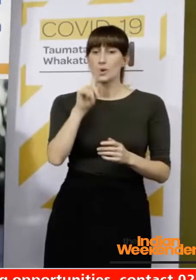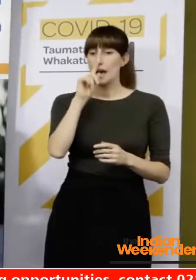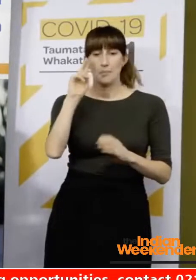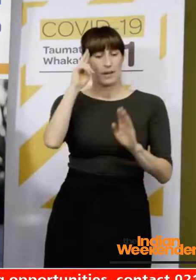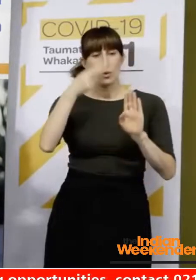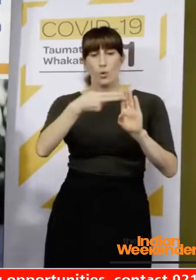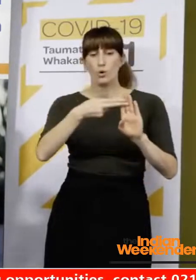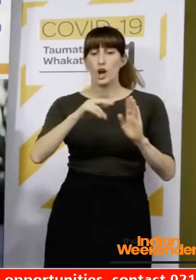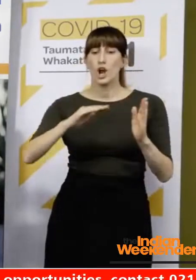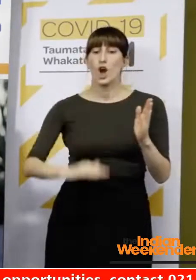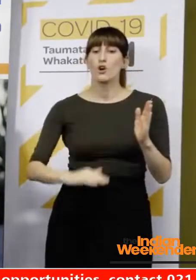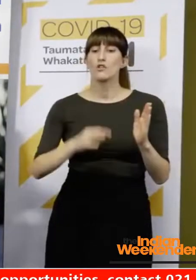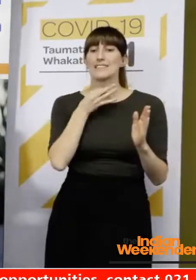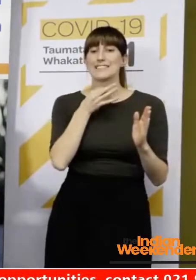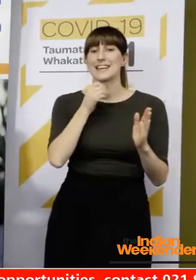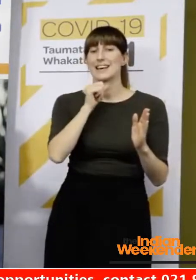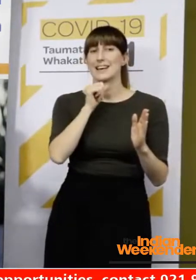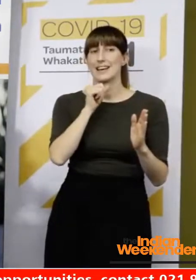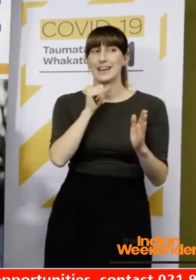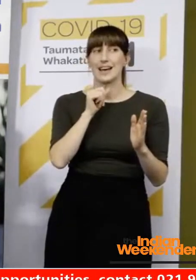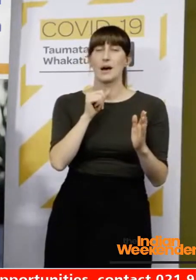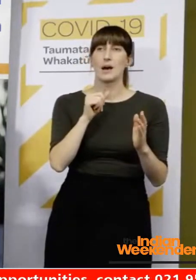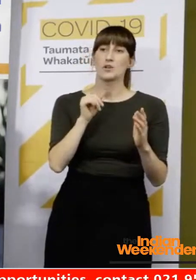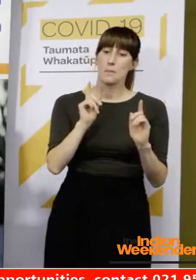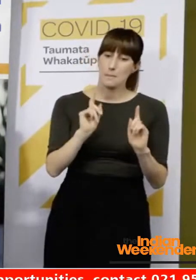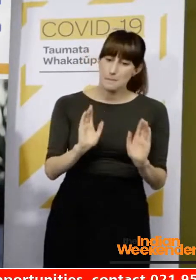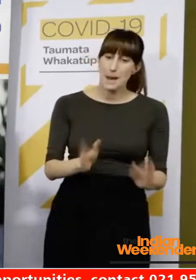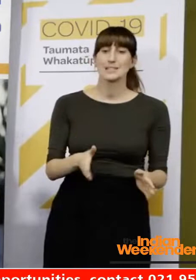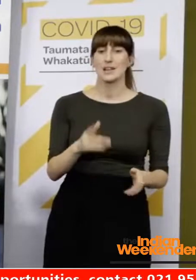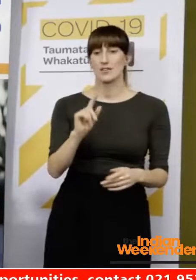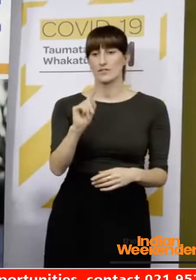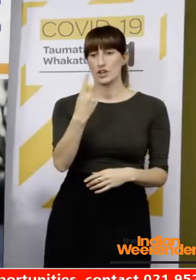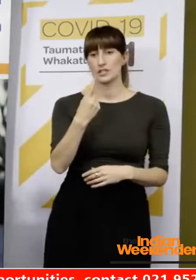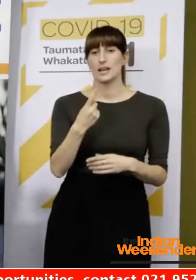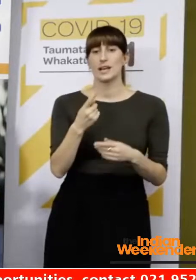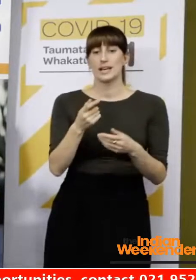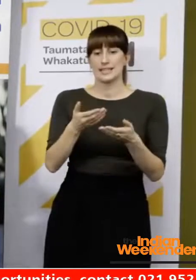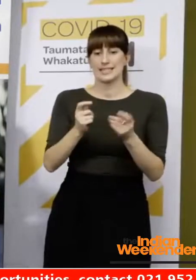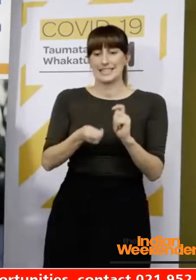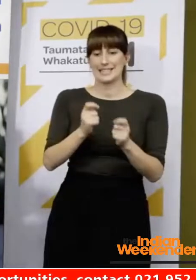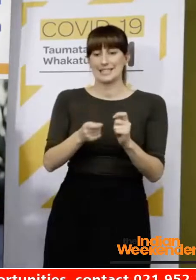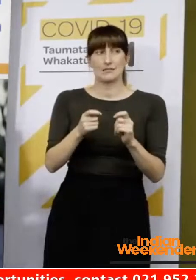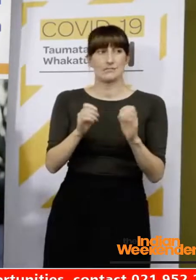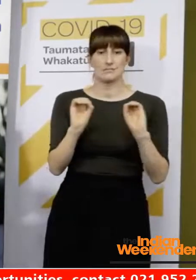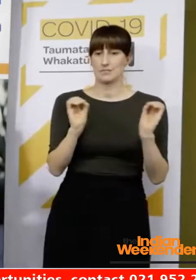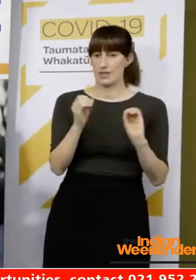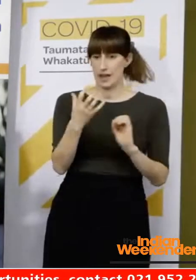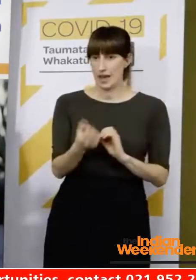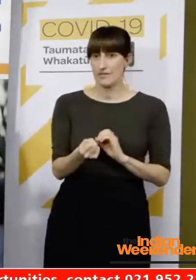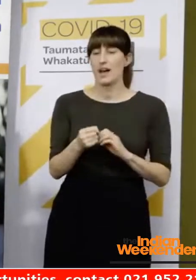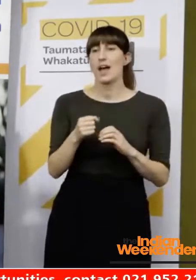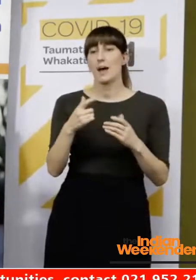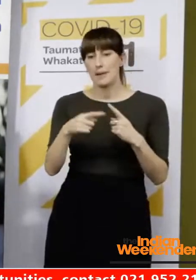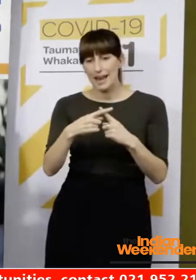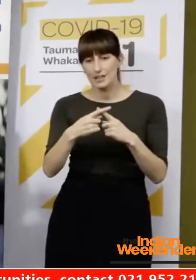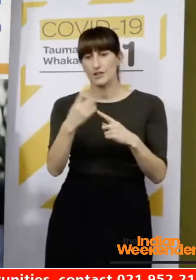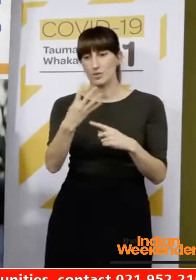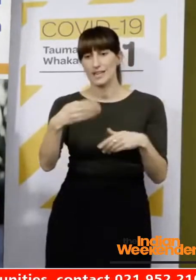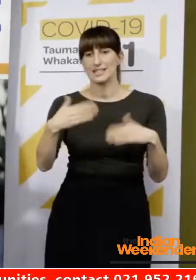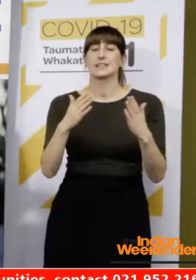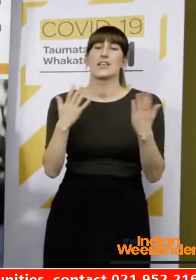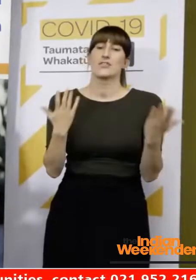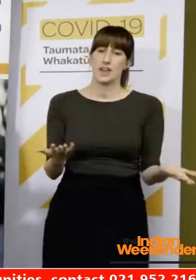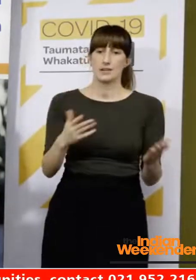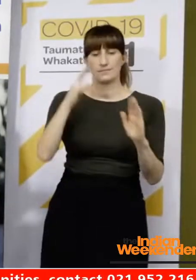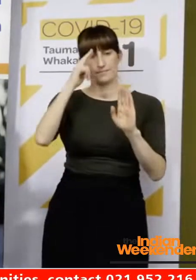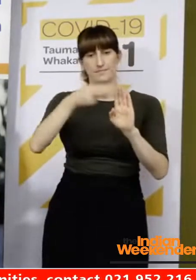they had also returned a negative test in addition to completing the 14 days. So these have been since. Now, staying across the ditch, international arrivals there are